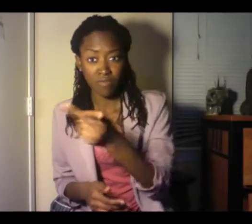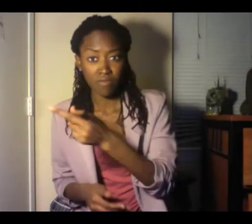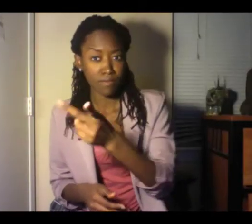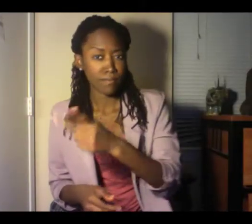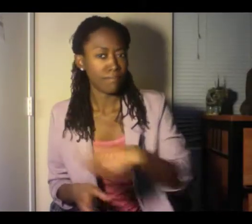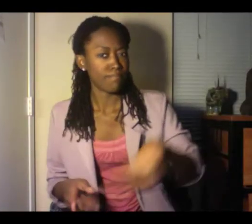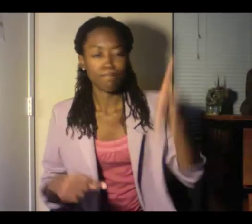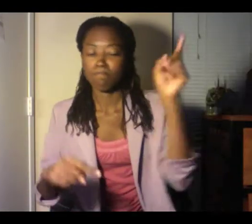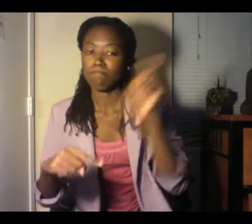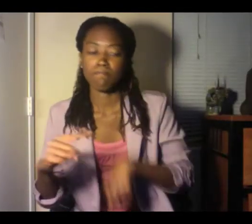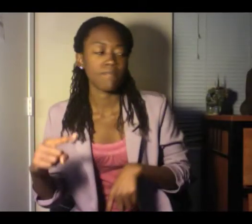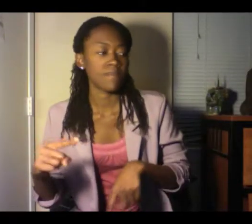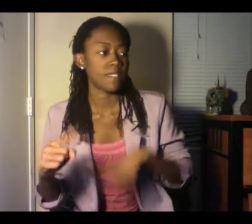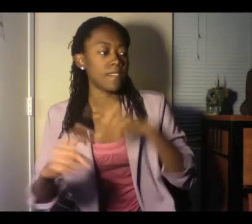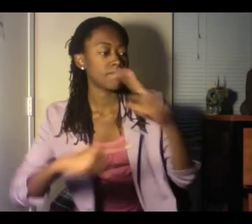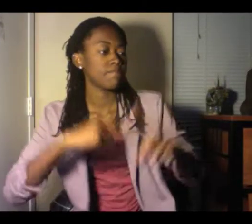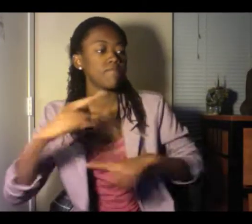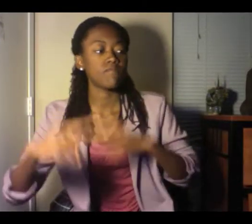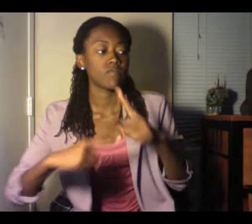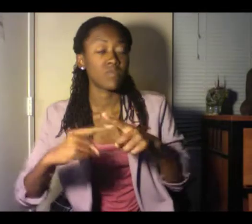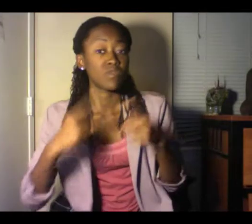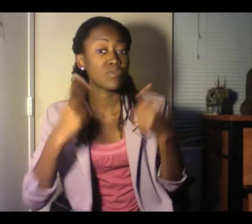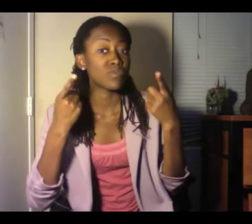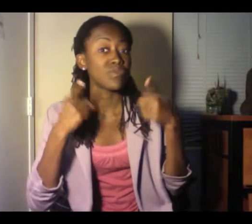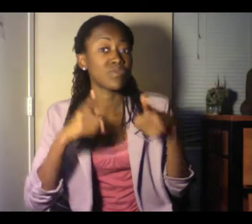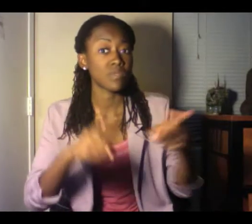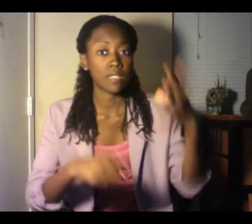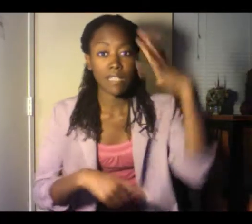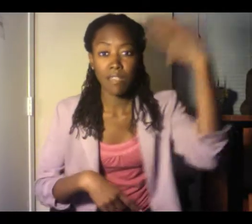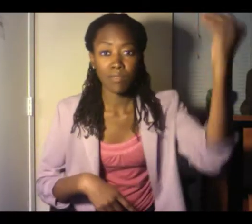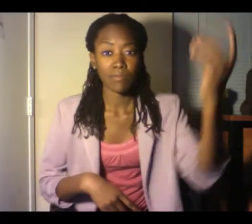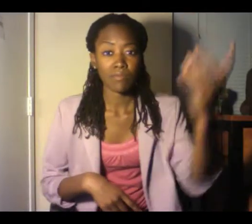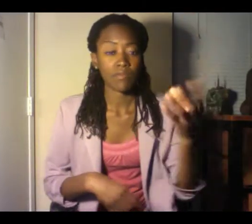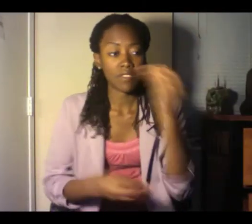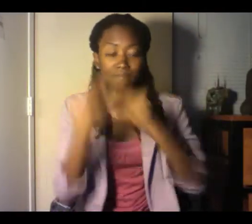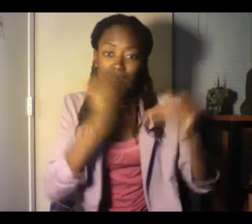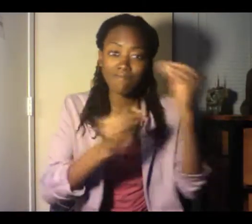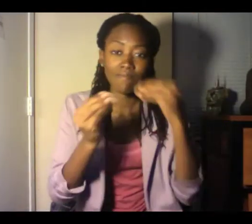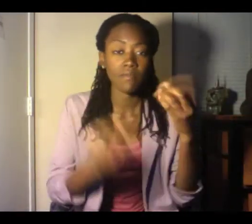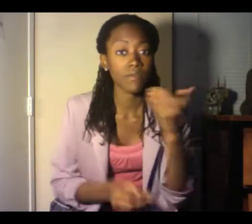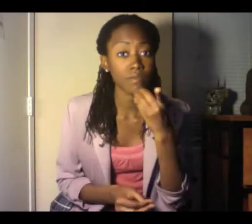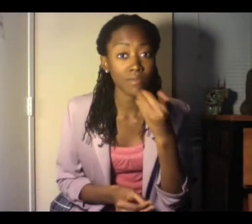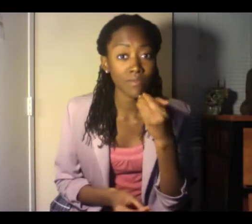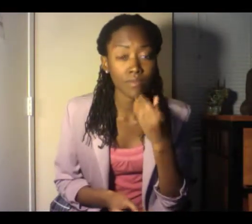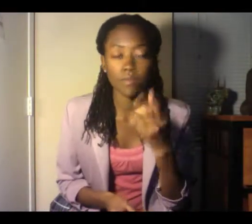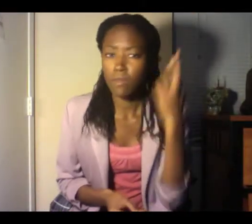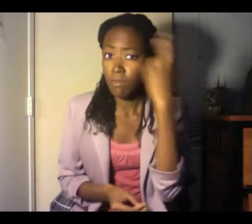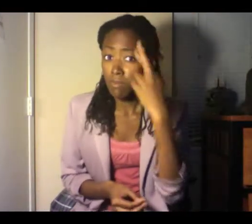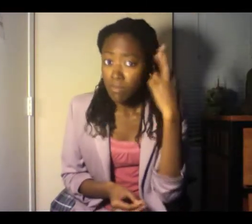her when they went out to dinner, because as she indicated, she wanted to pretend to be